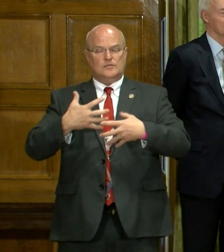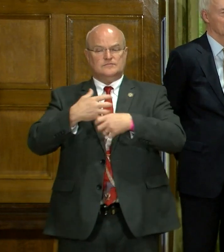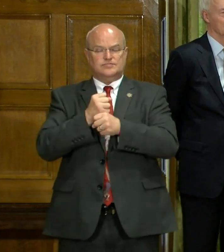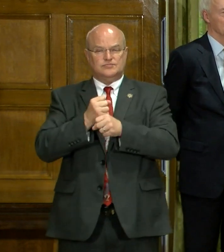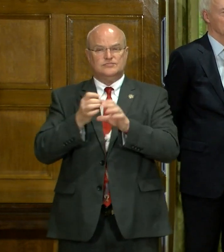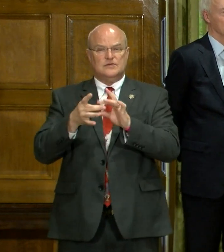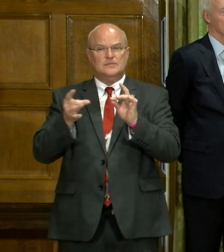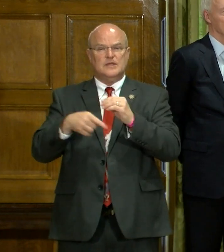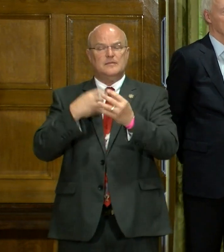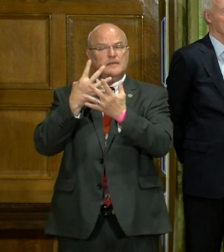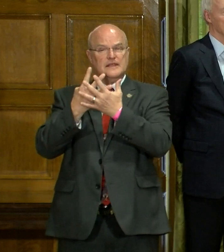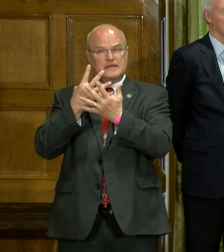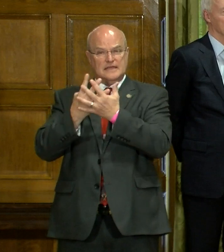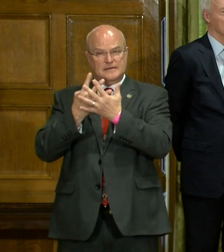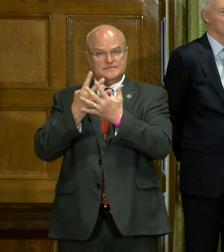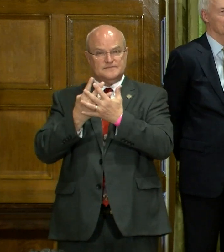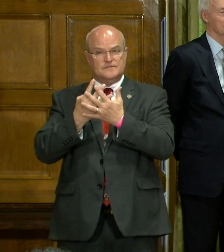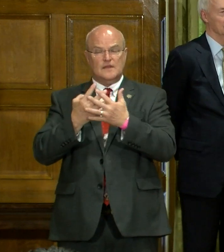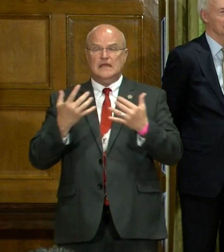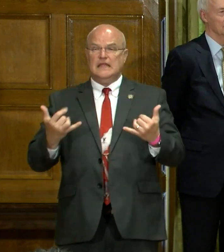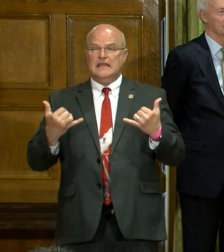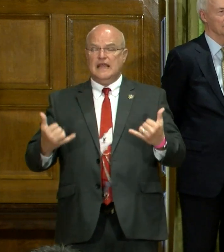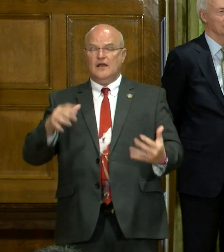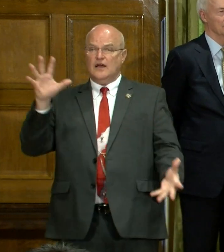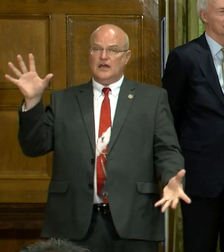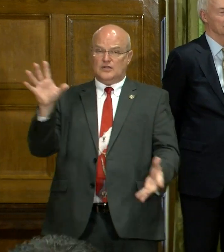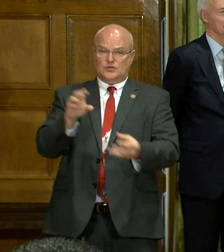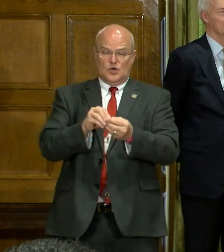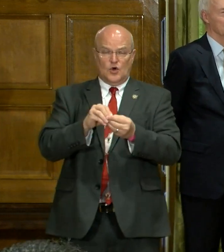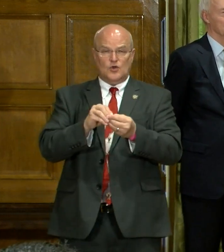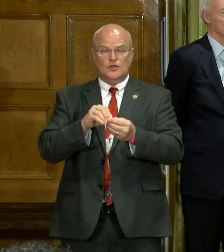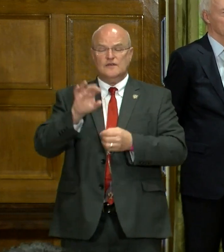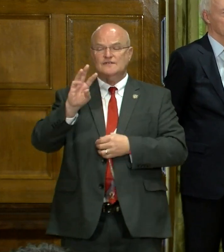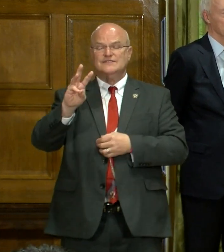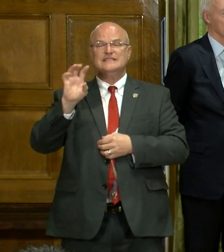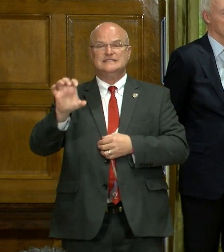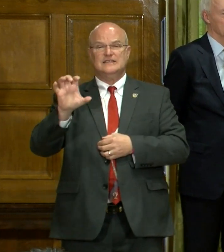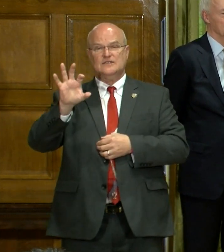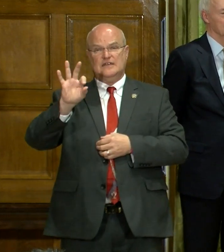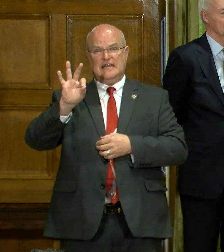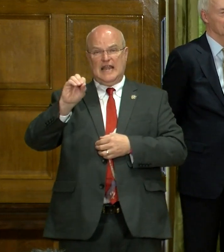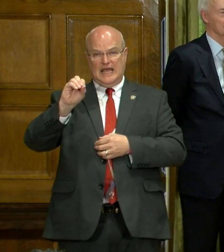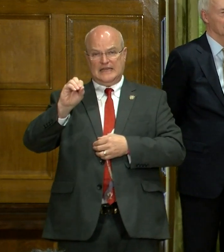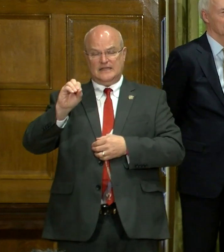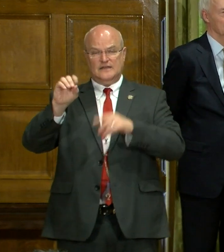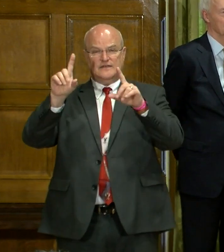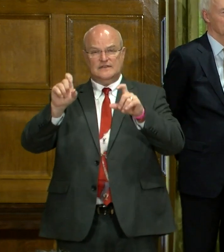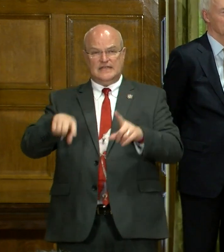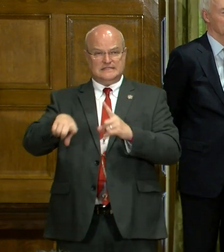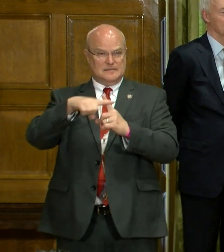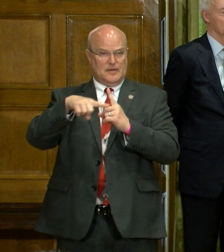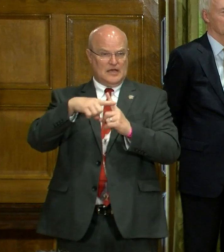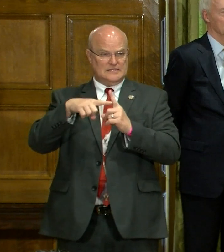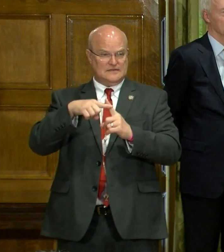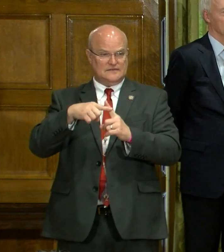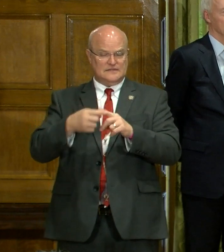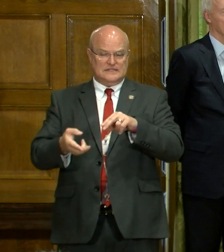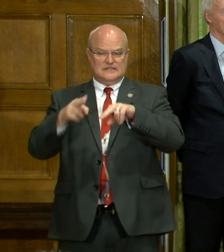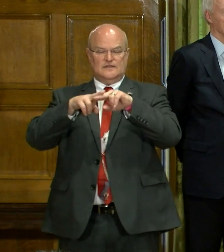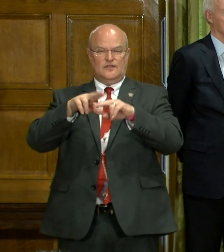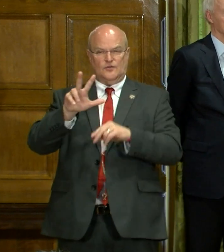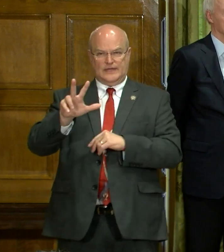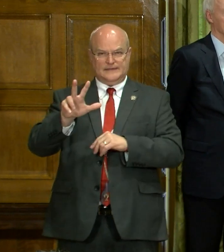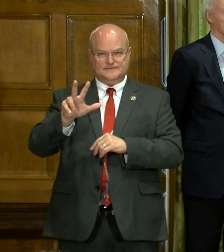brief update on the Cummins unit. We are now at a total of 690 inmates who have tested positive. That's 3 more